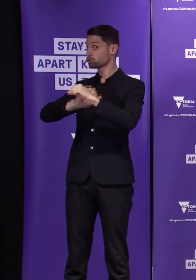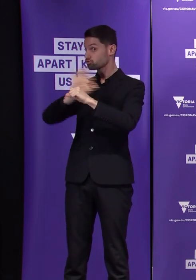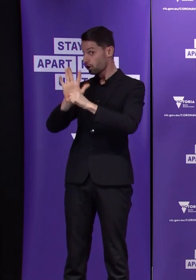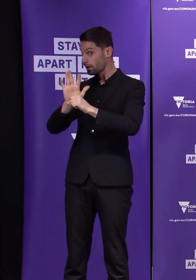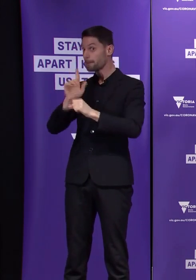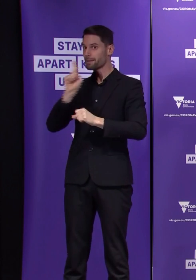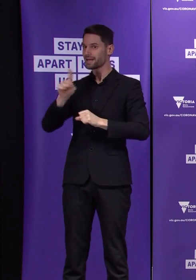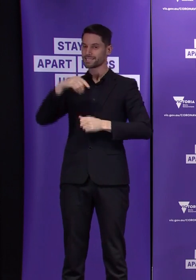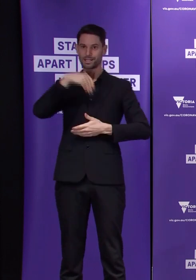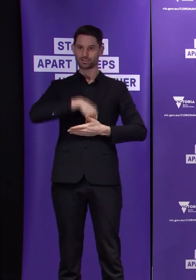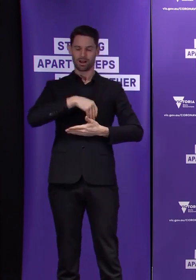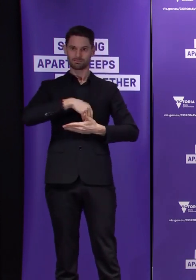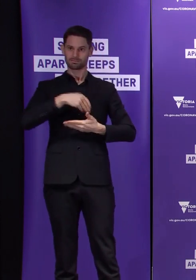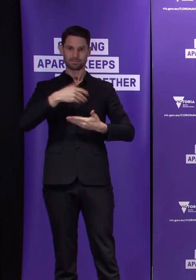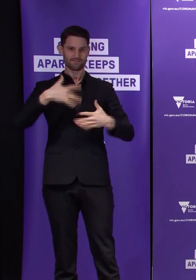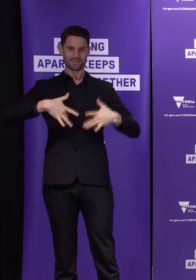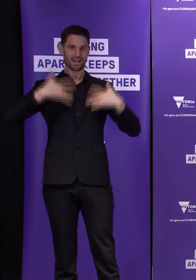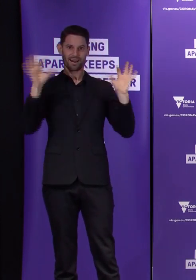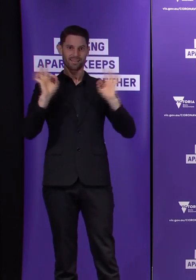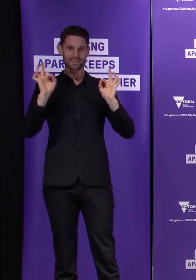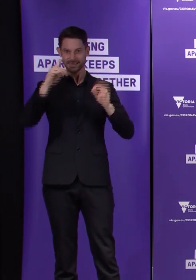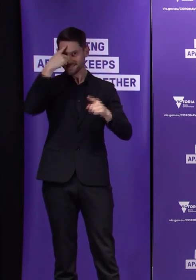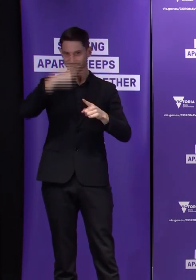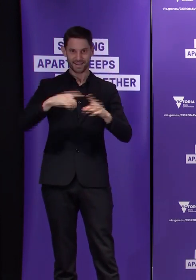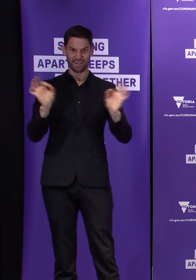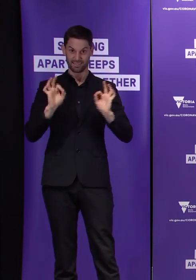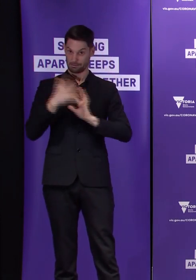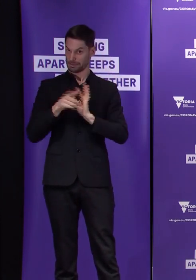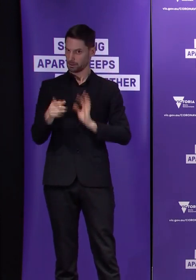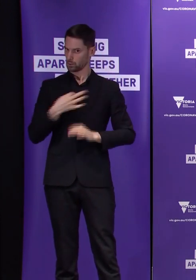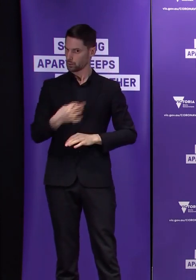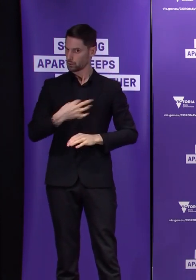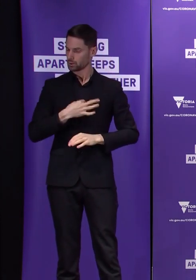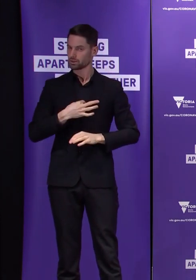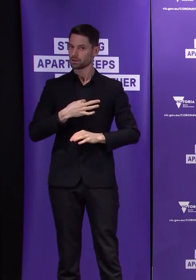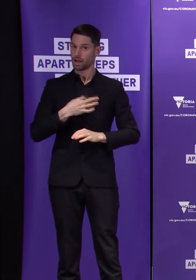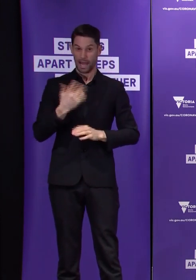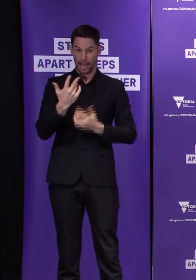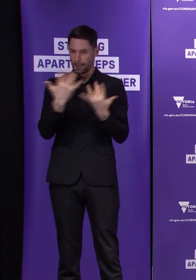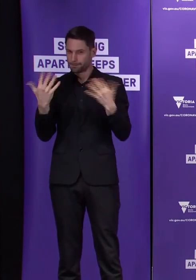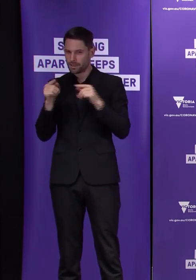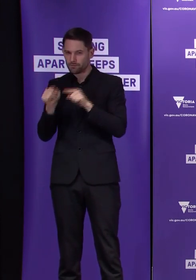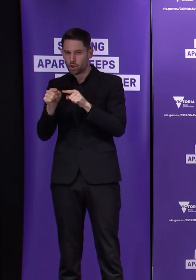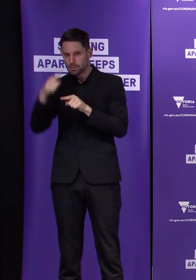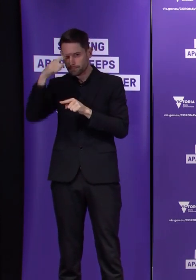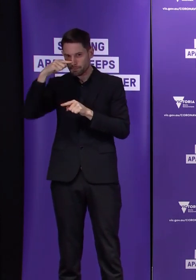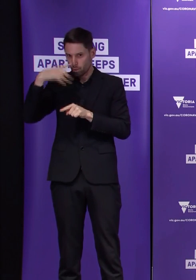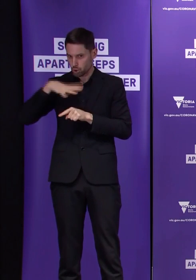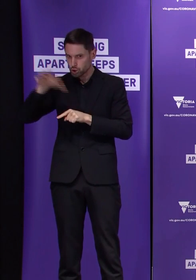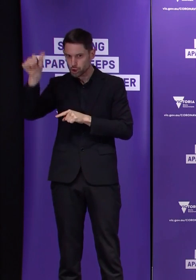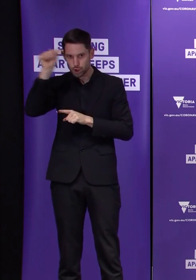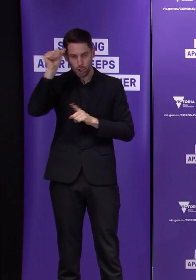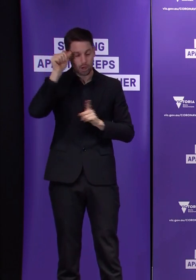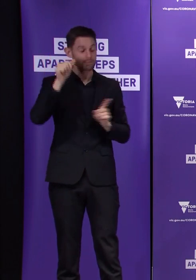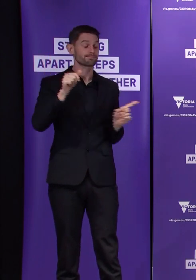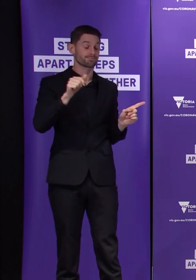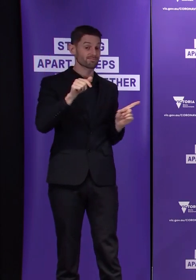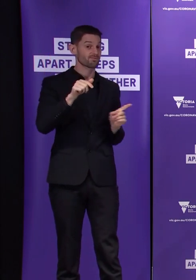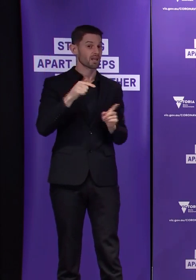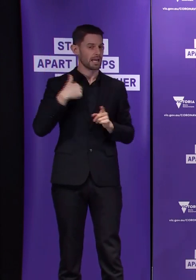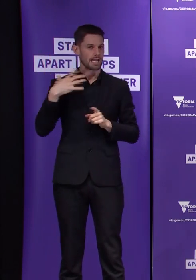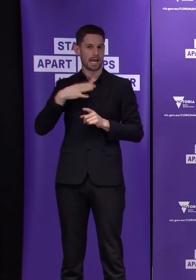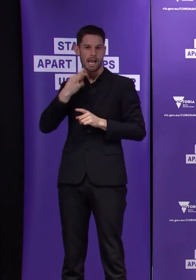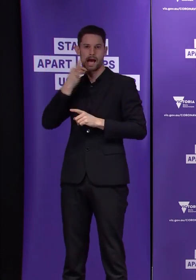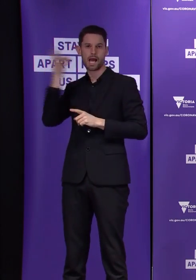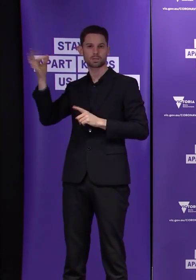if not in the show release later today, then it can be done offline. It'll be a fairly small number that had no symptoms at all and